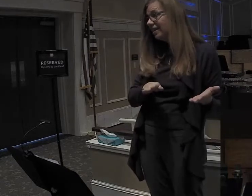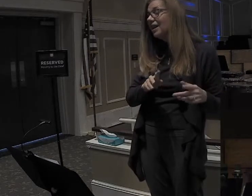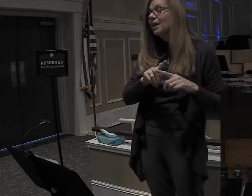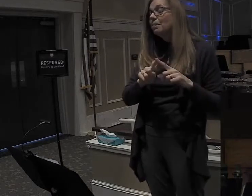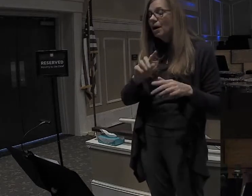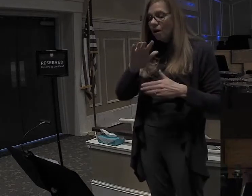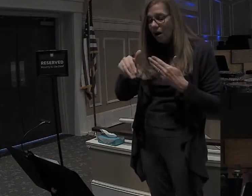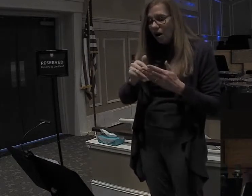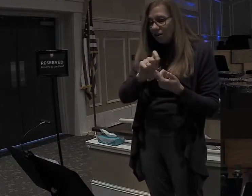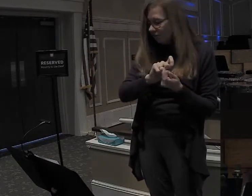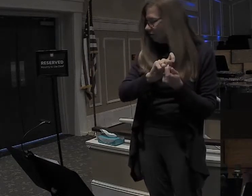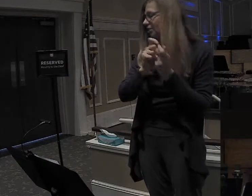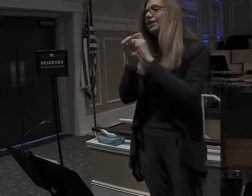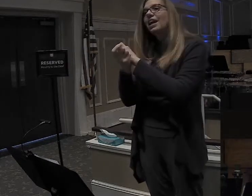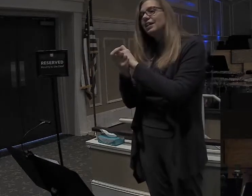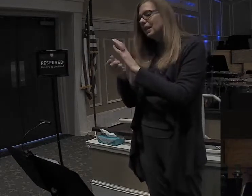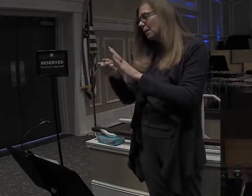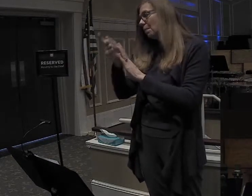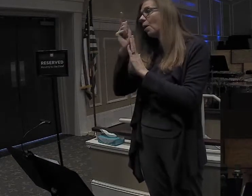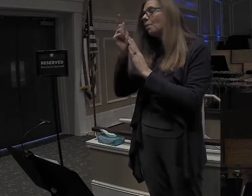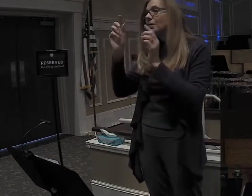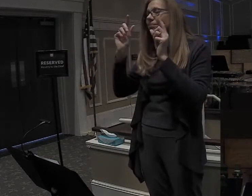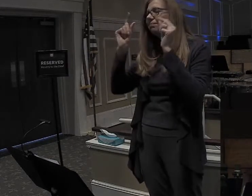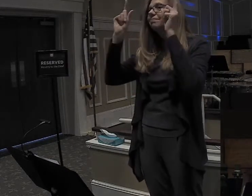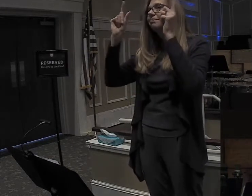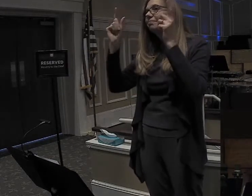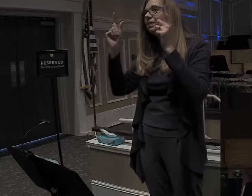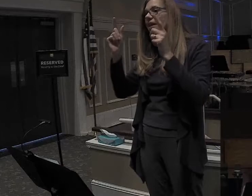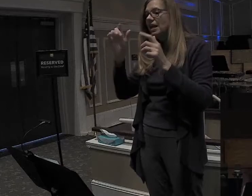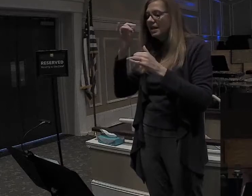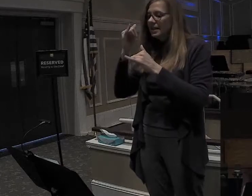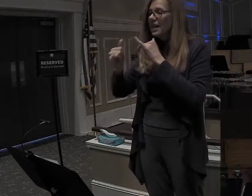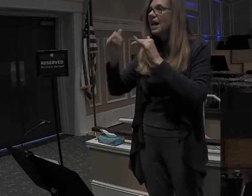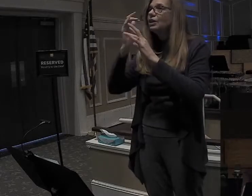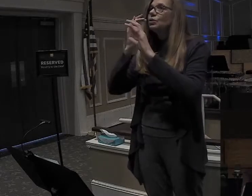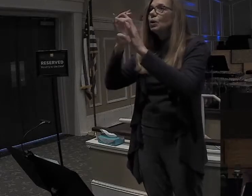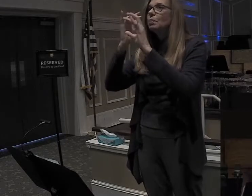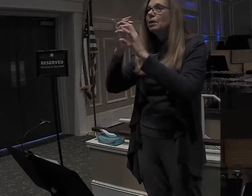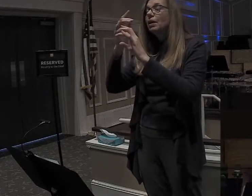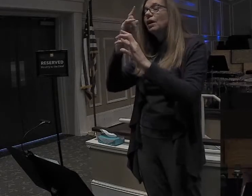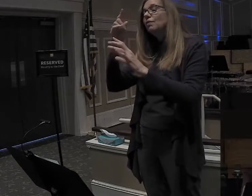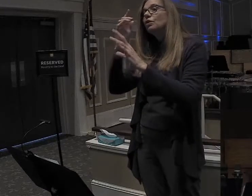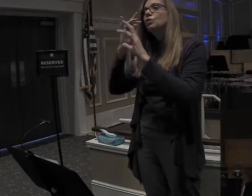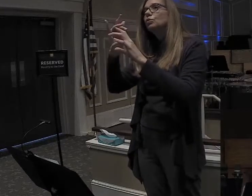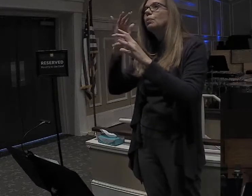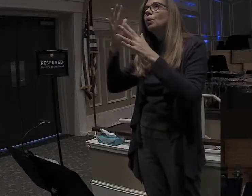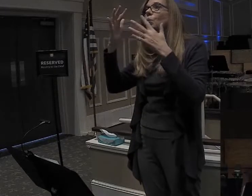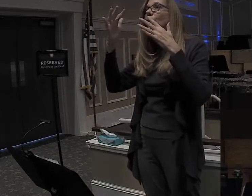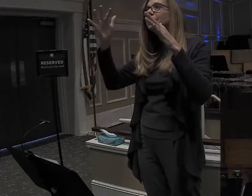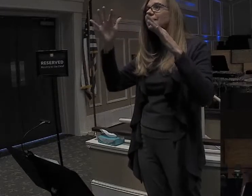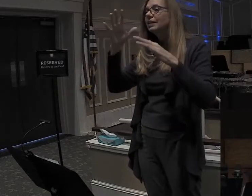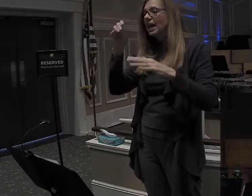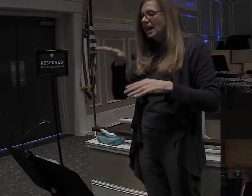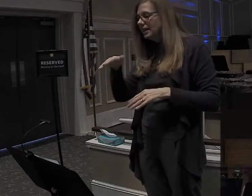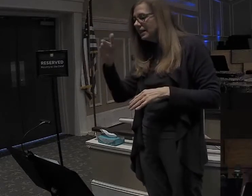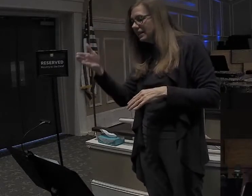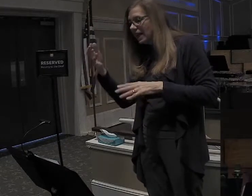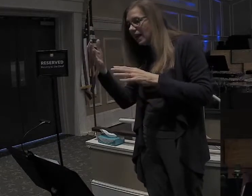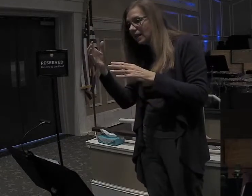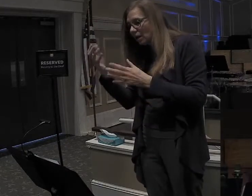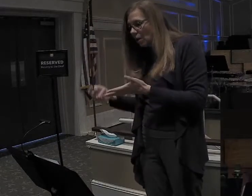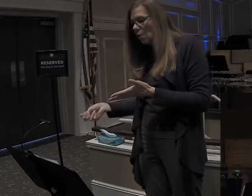all be changed in a moment, in the twinkling of an eye, at the last trumpet. For the trumpet will sound, and the dead will be